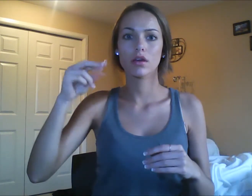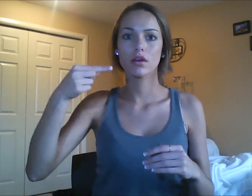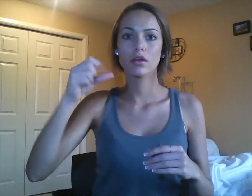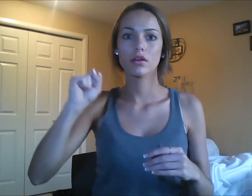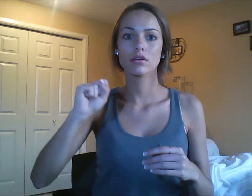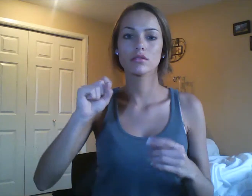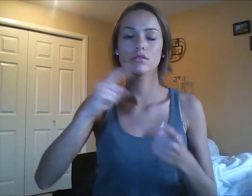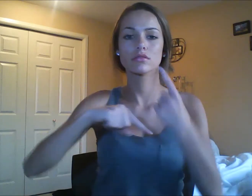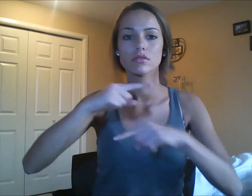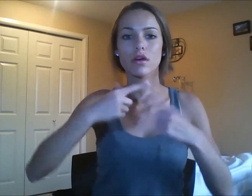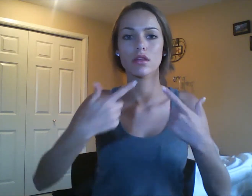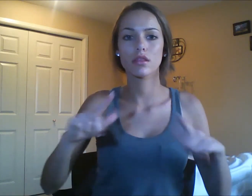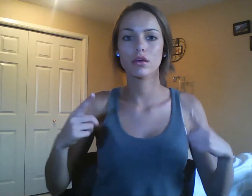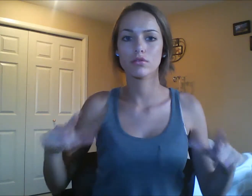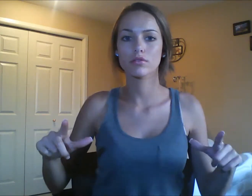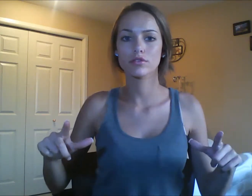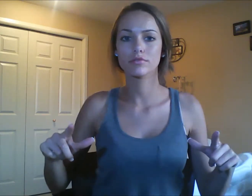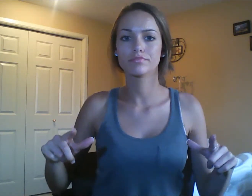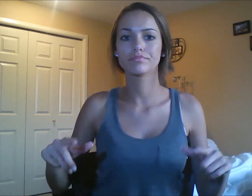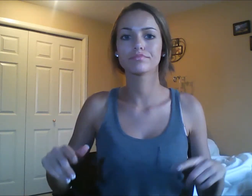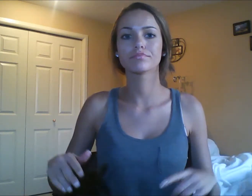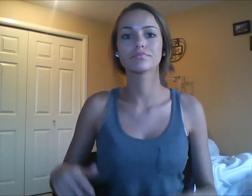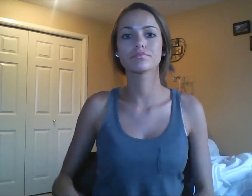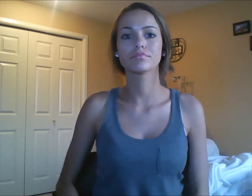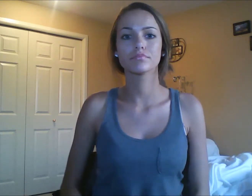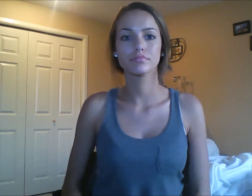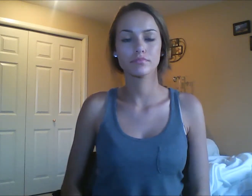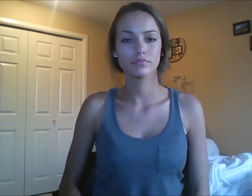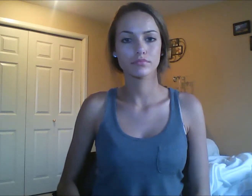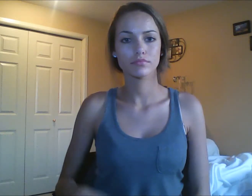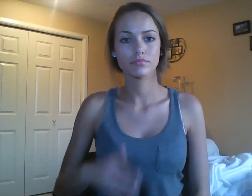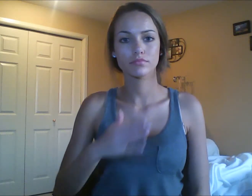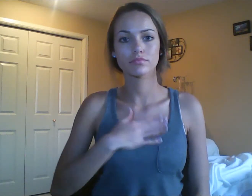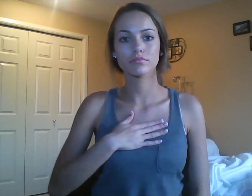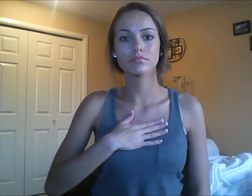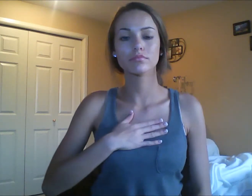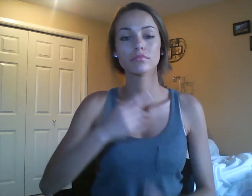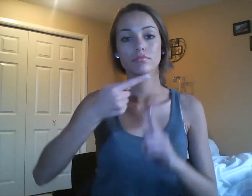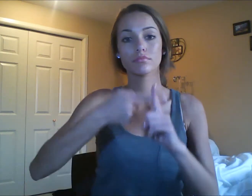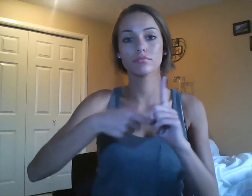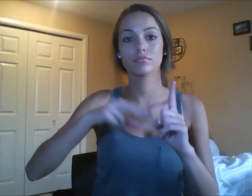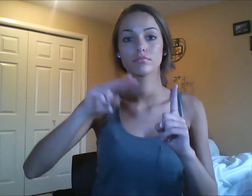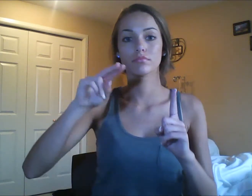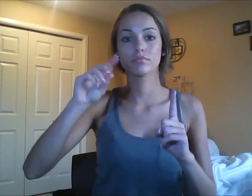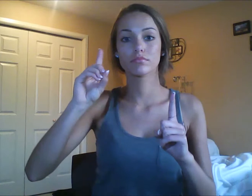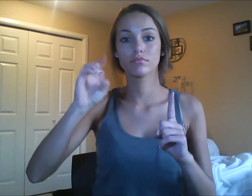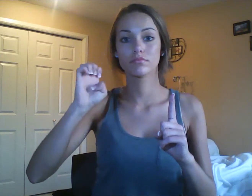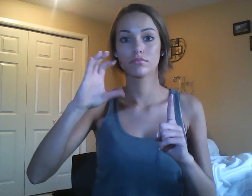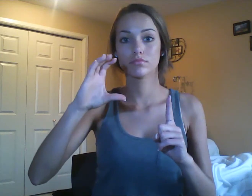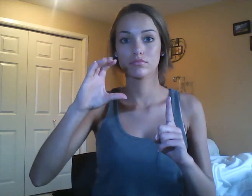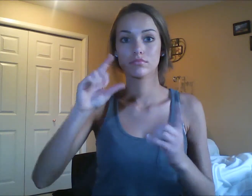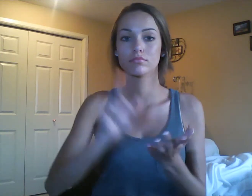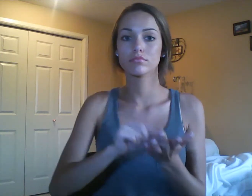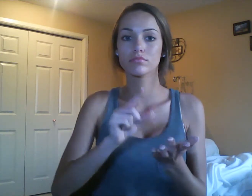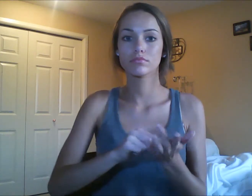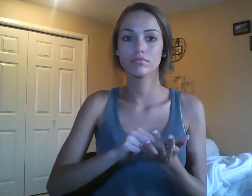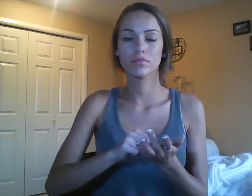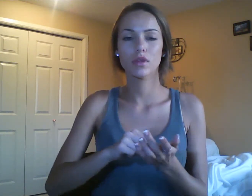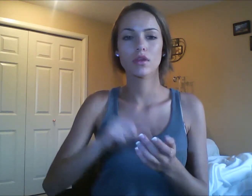American Sign Language due to many misunderstandings between gangs and deaf people signing. My December article was